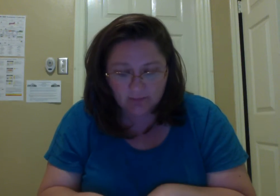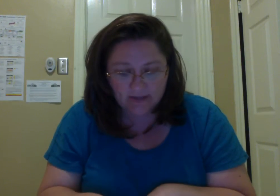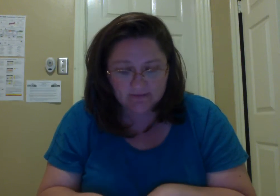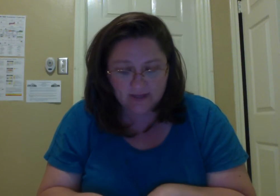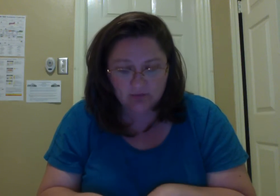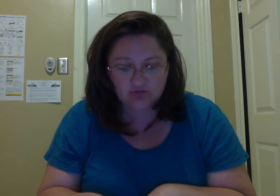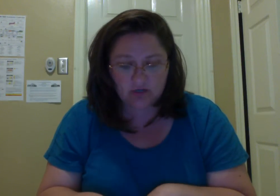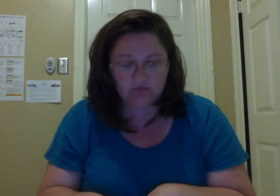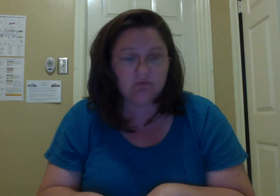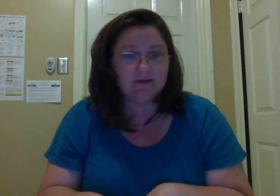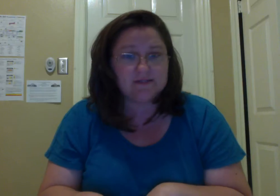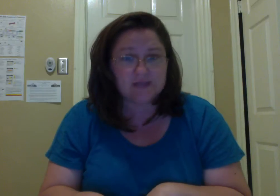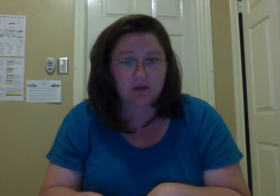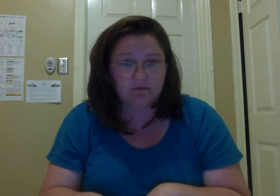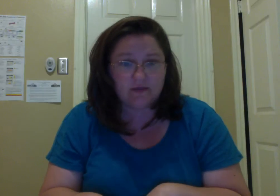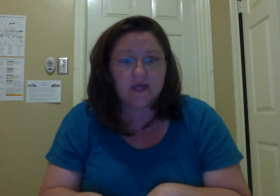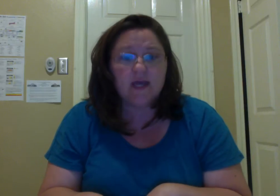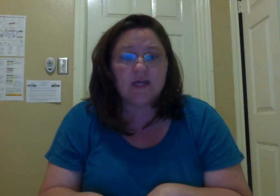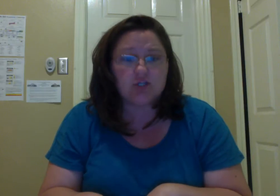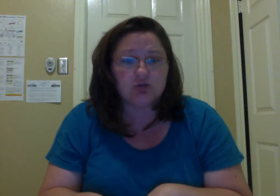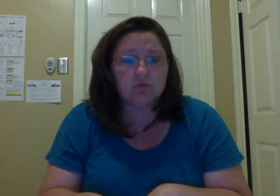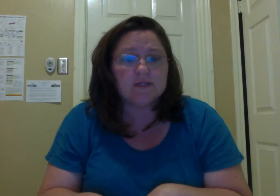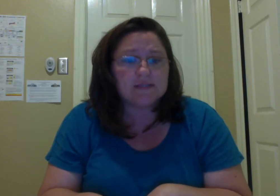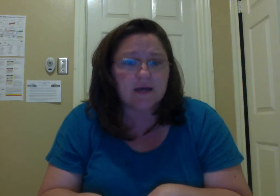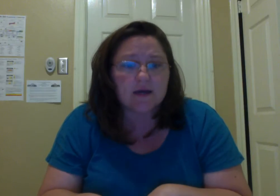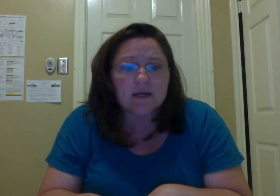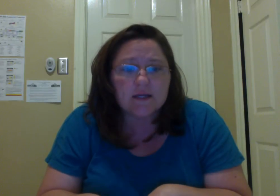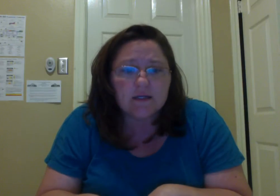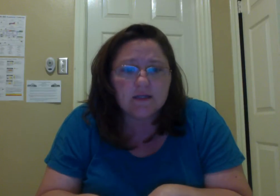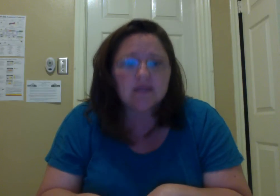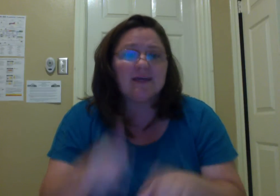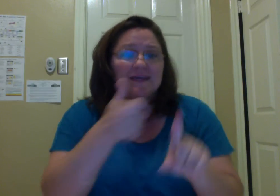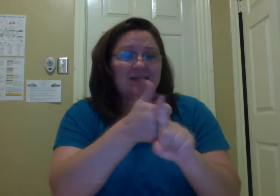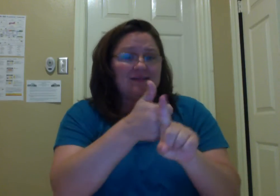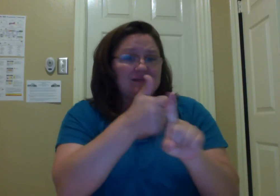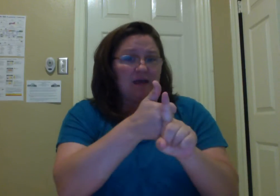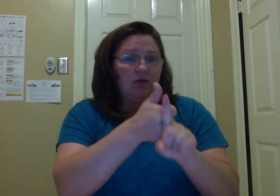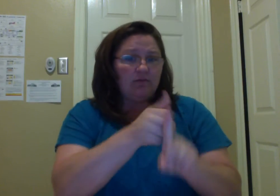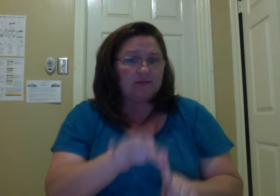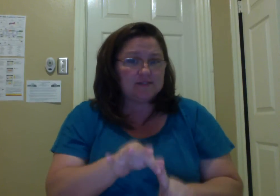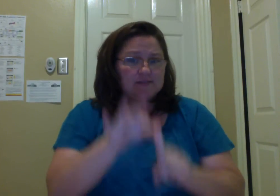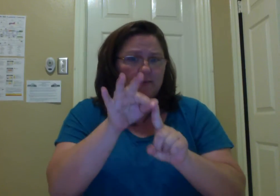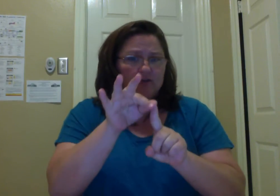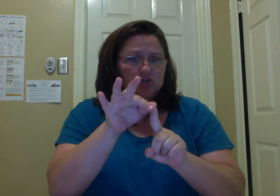complex language unto itself. And you would sign itself,